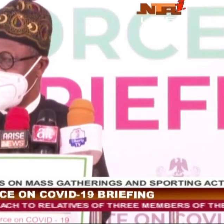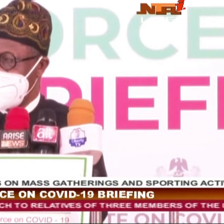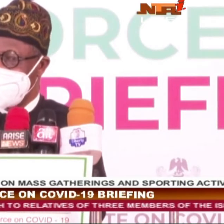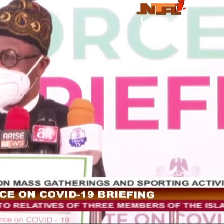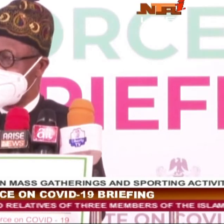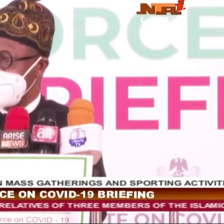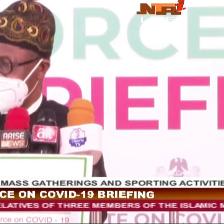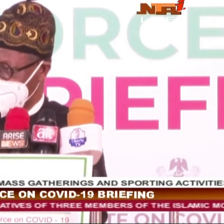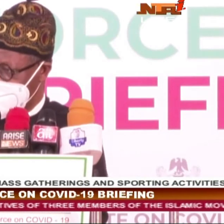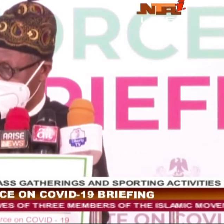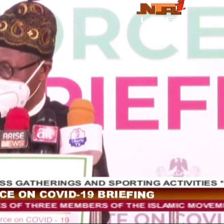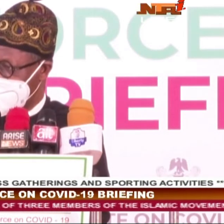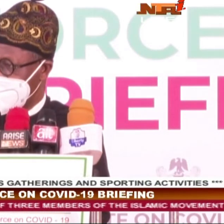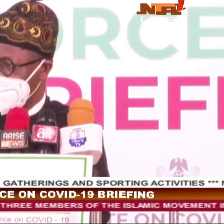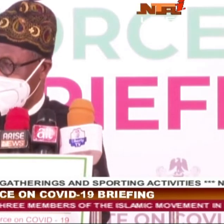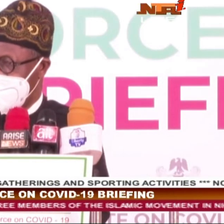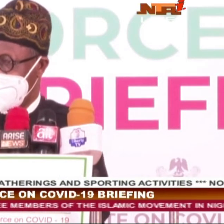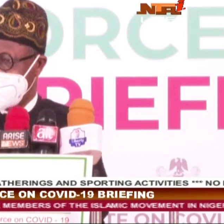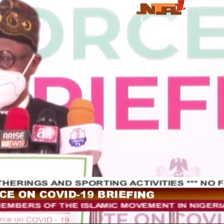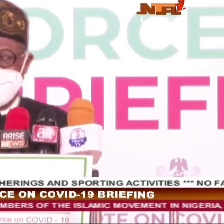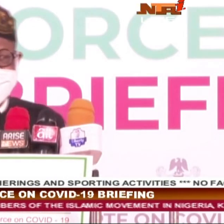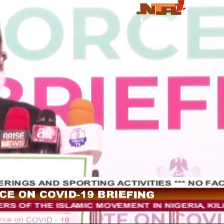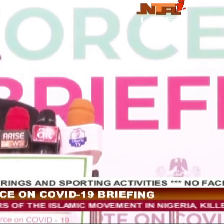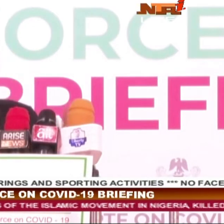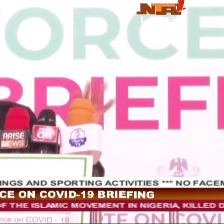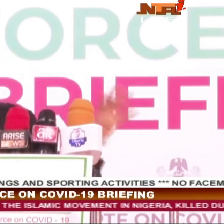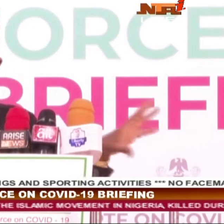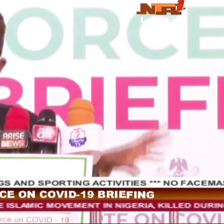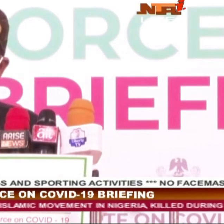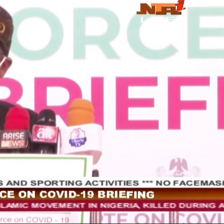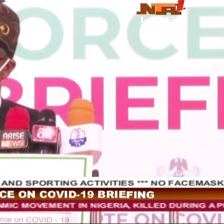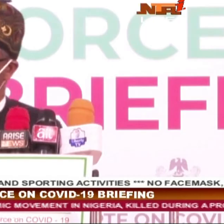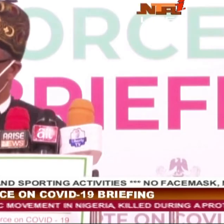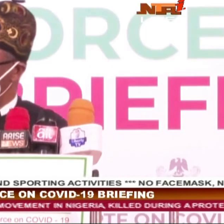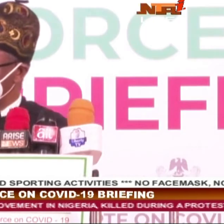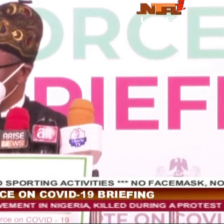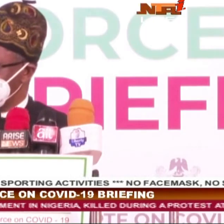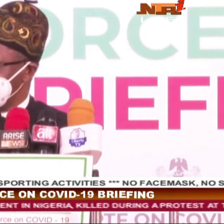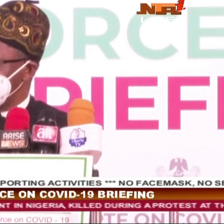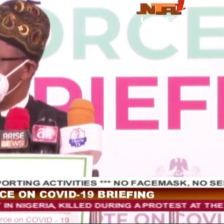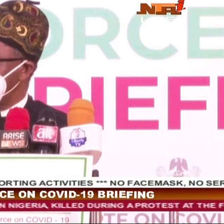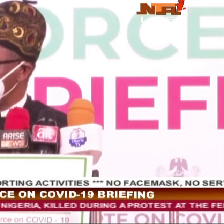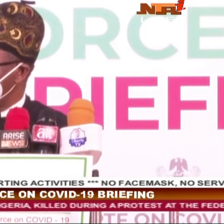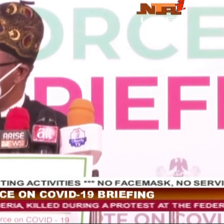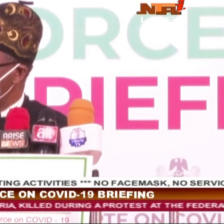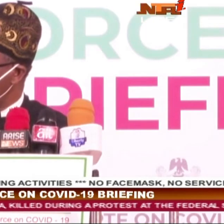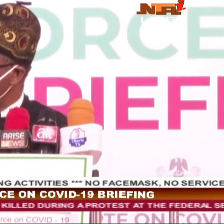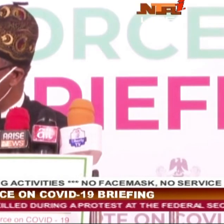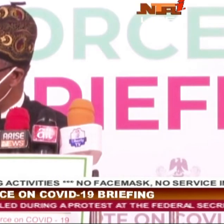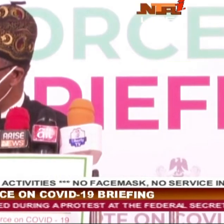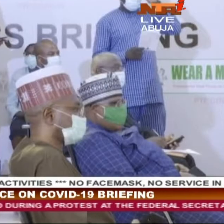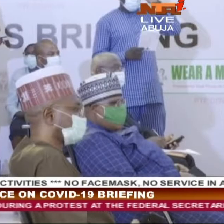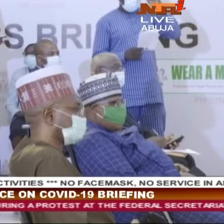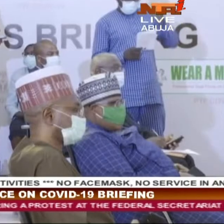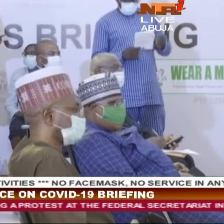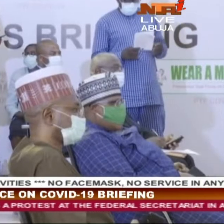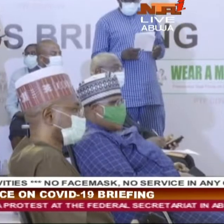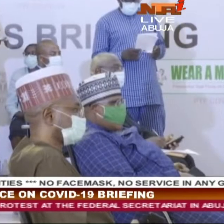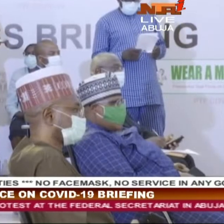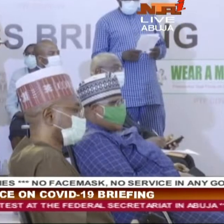there, don't bring it here today, unless it has something to do with what the